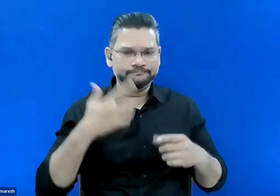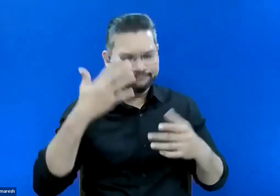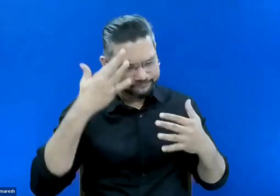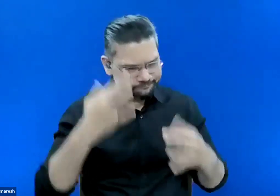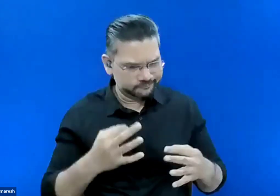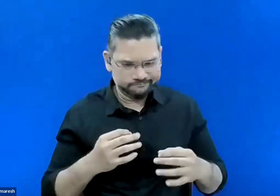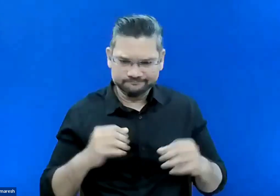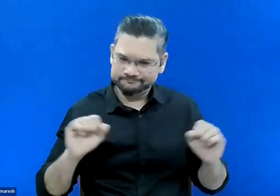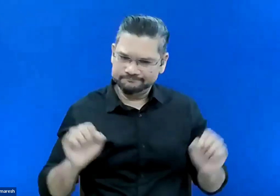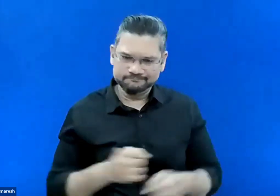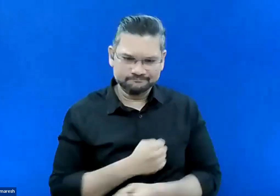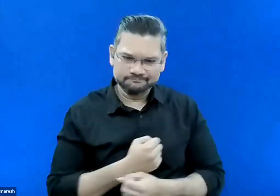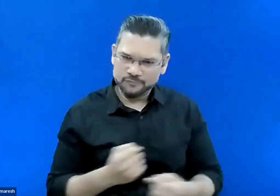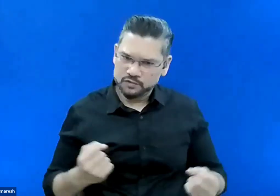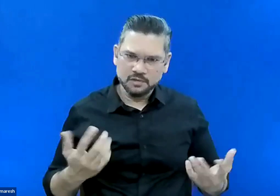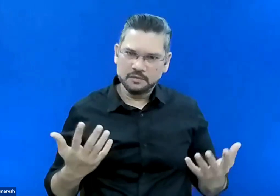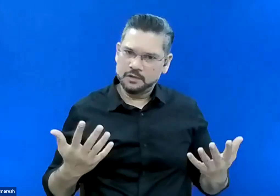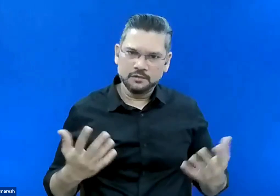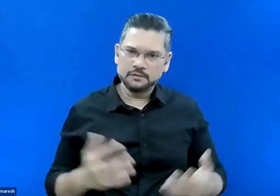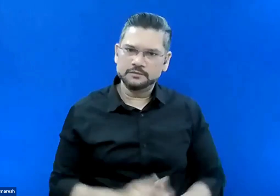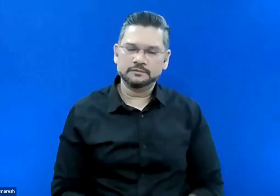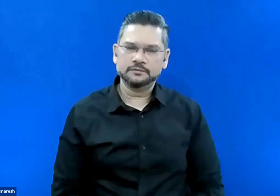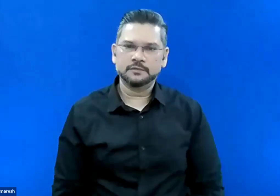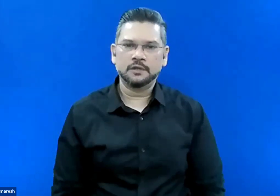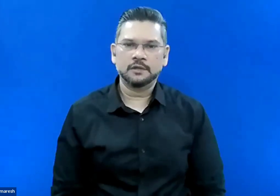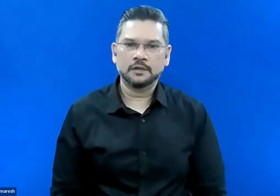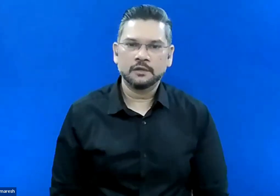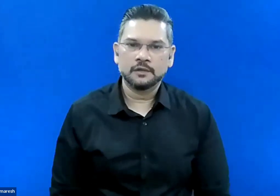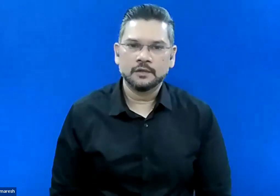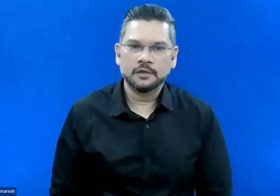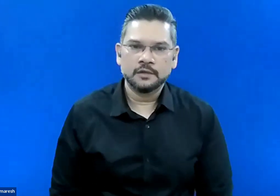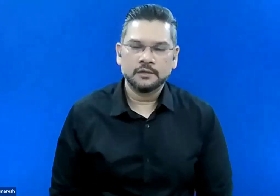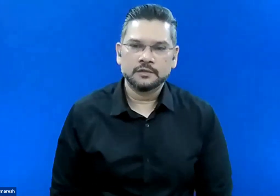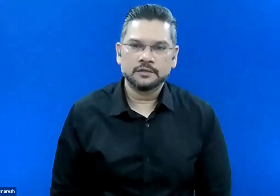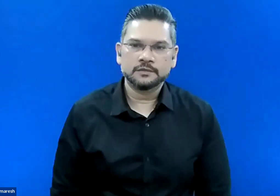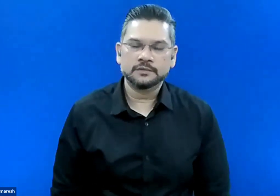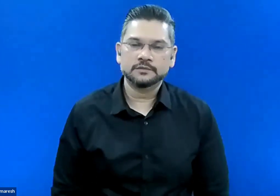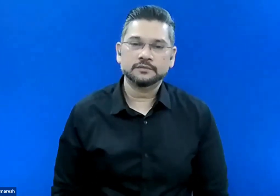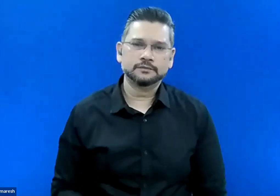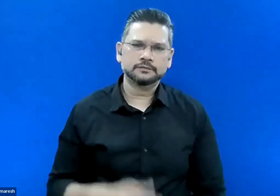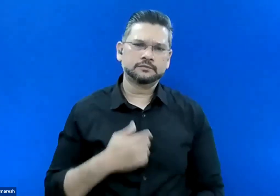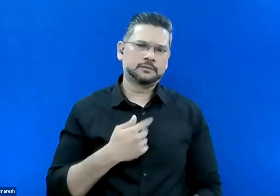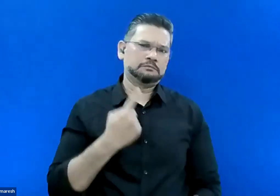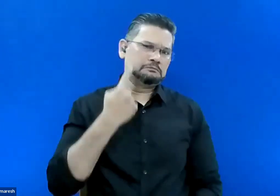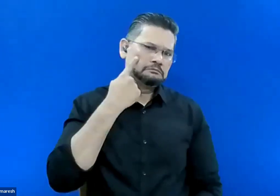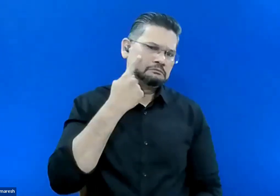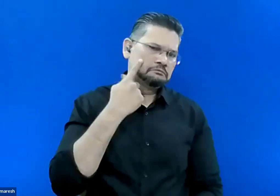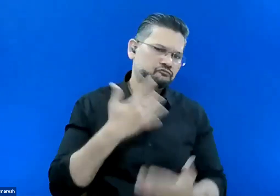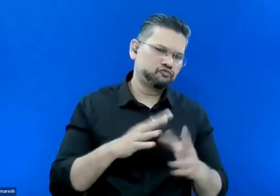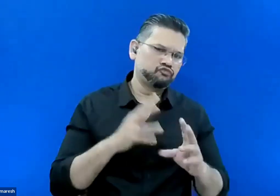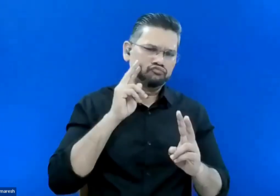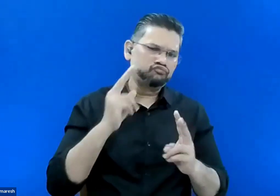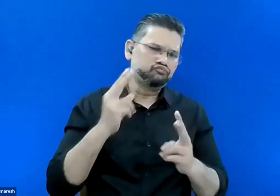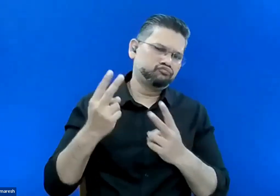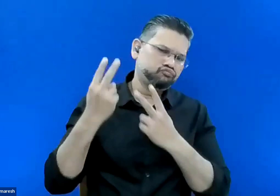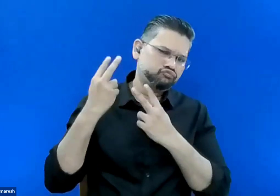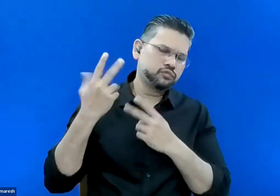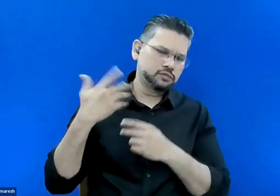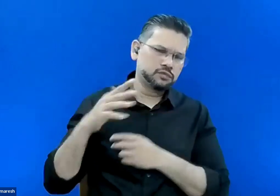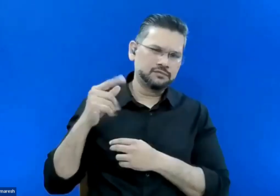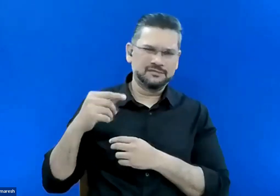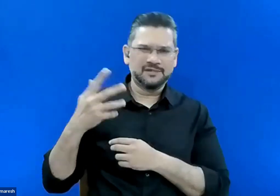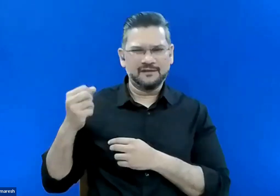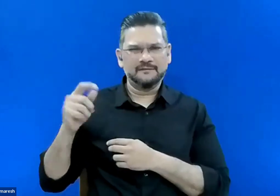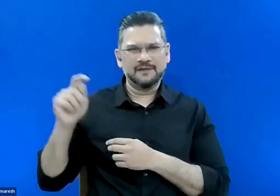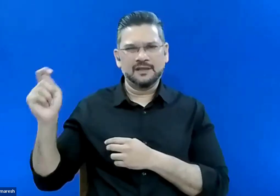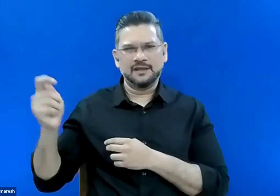support to them. And from some of the data that we have, like for example, from the Kenya National Commission of